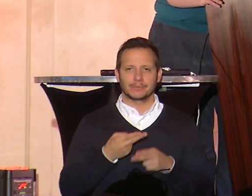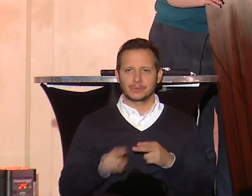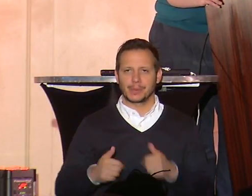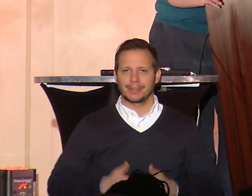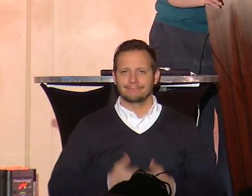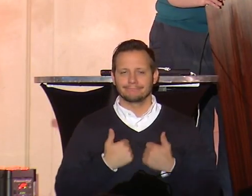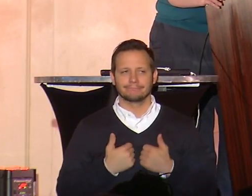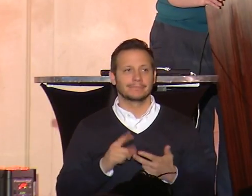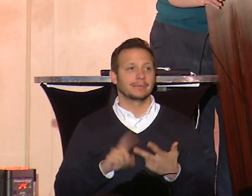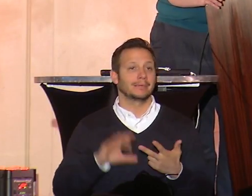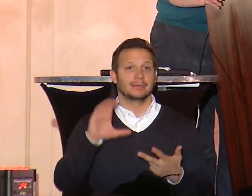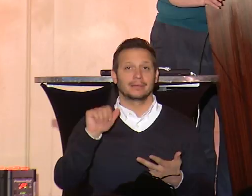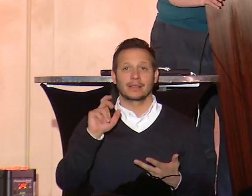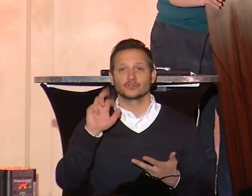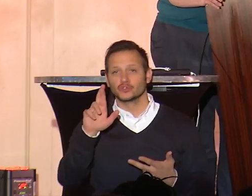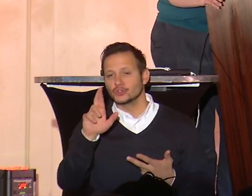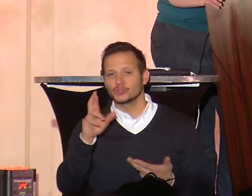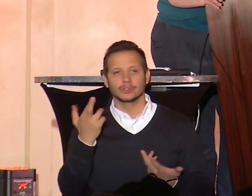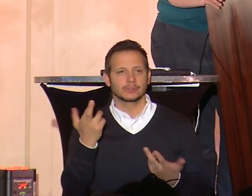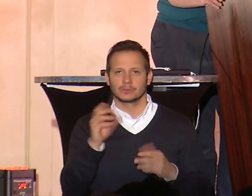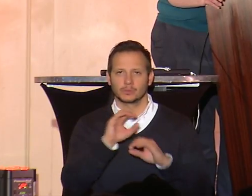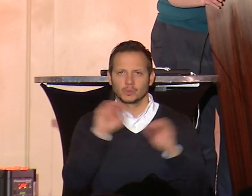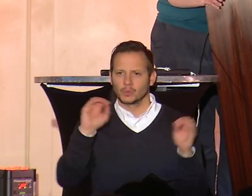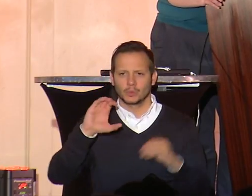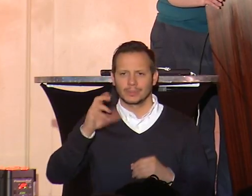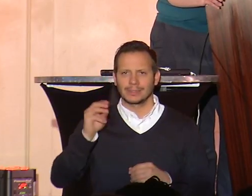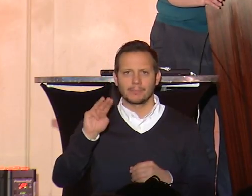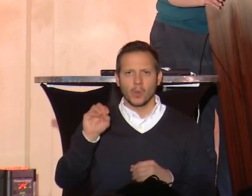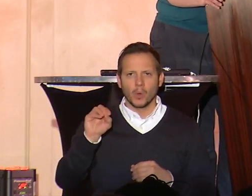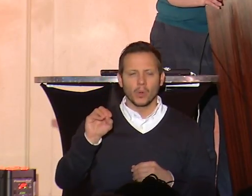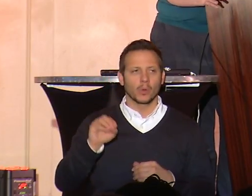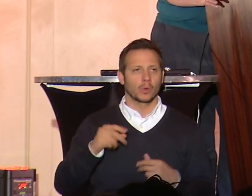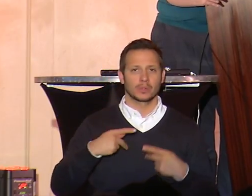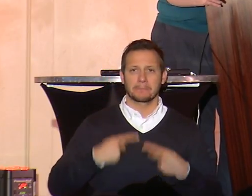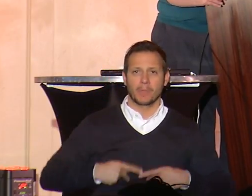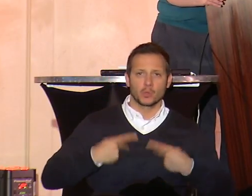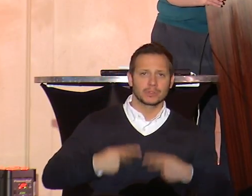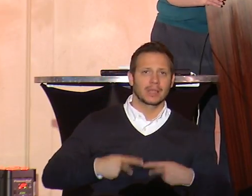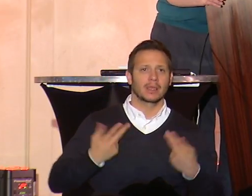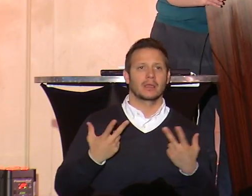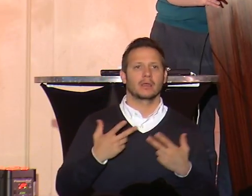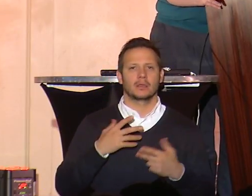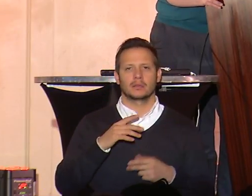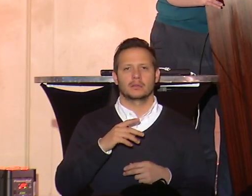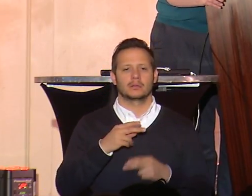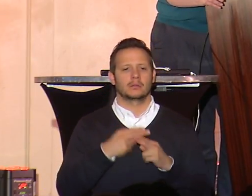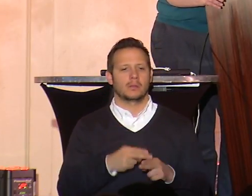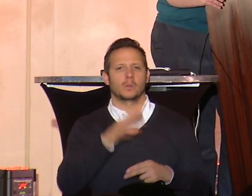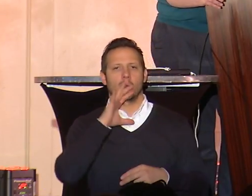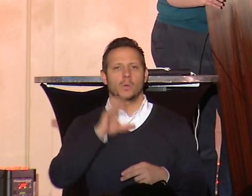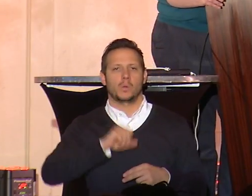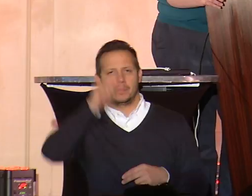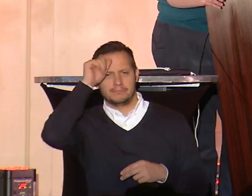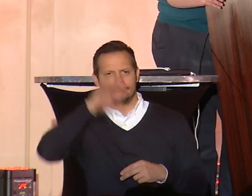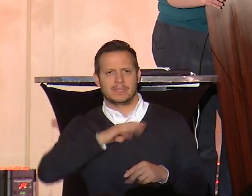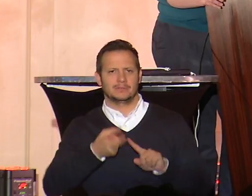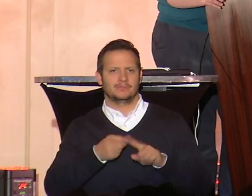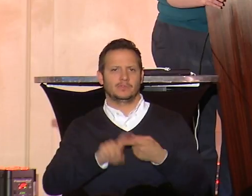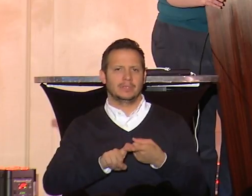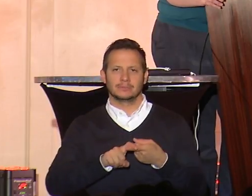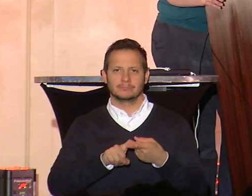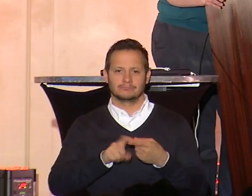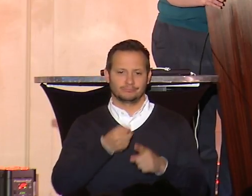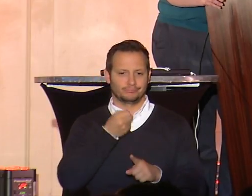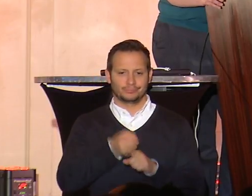If you got cancer, there wasn't chemotherapy. If you got pneumonia, we called old man's friend, right? And you died from